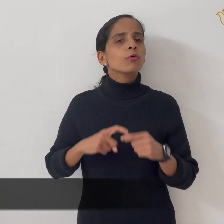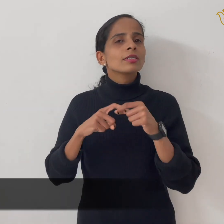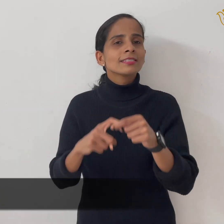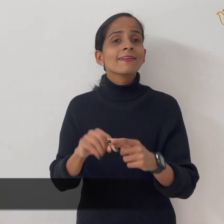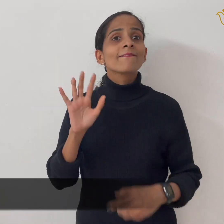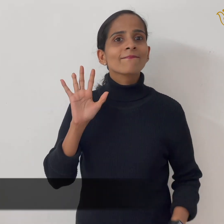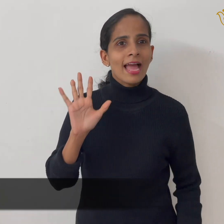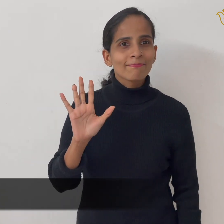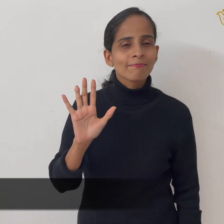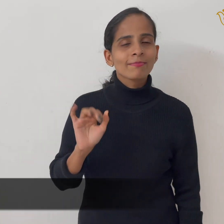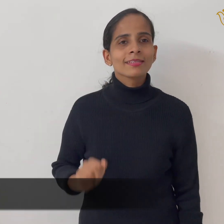Question 5.